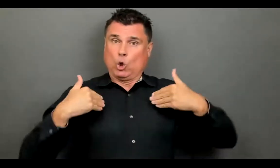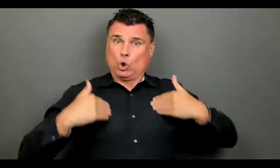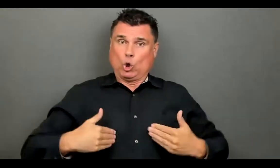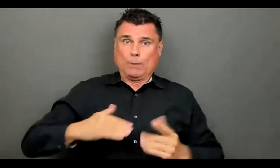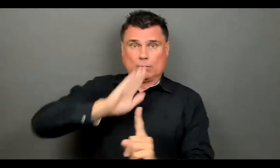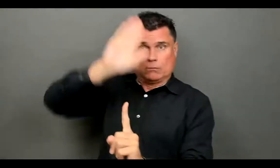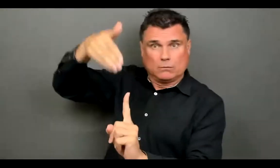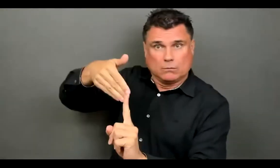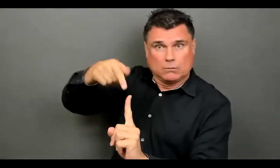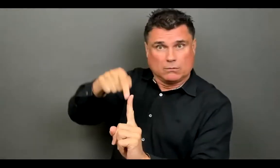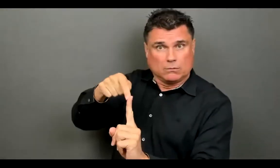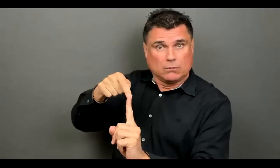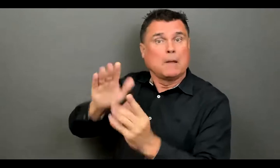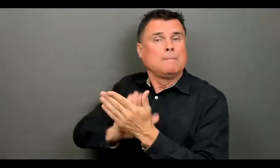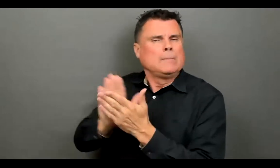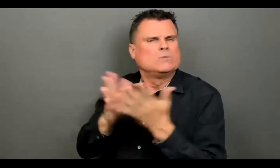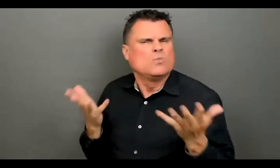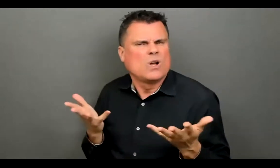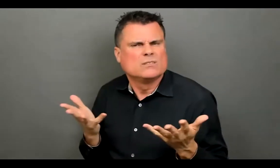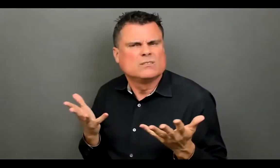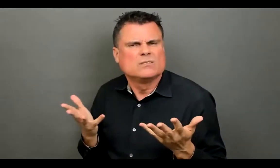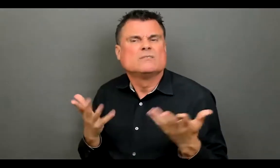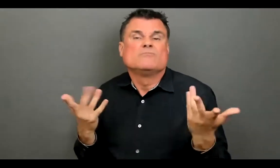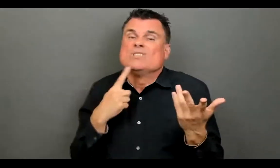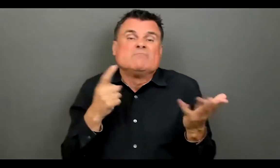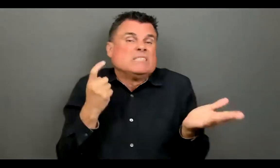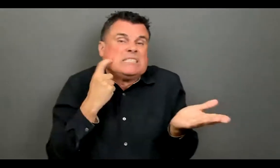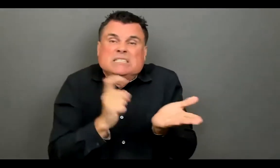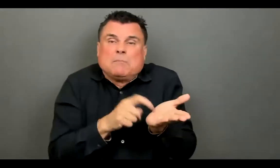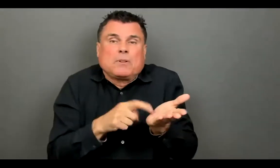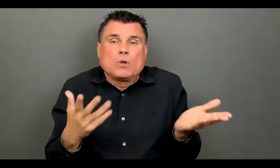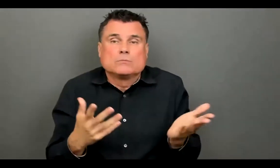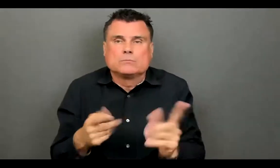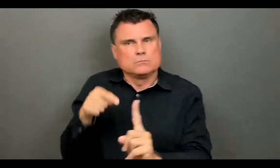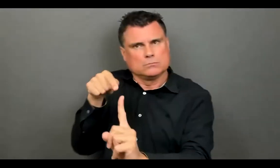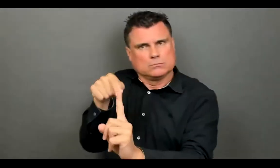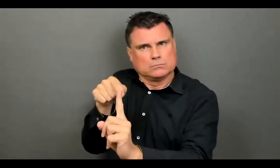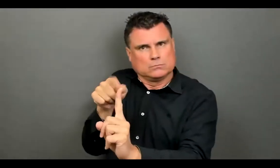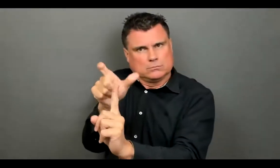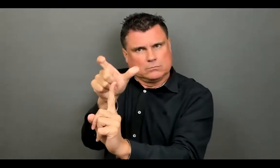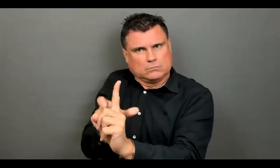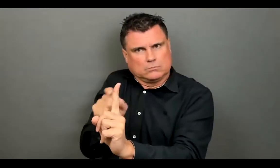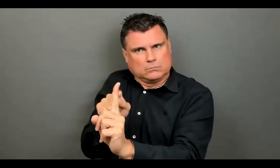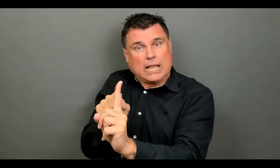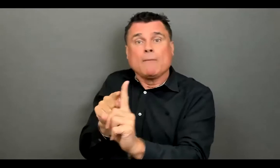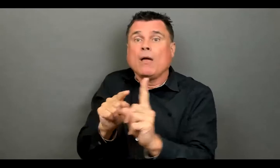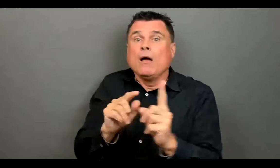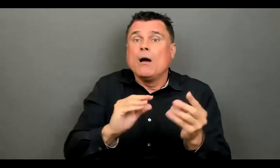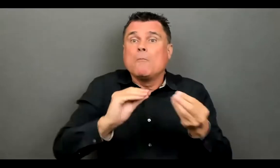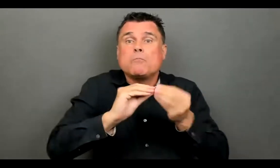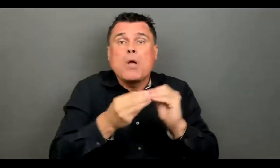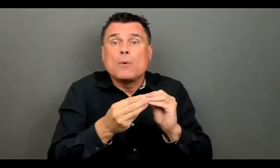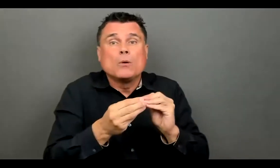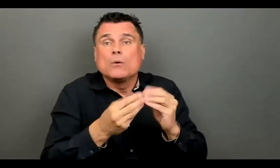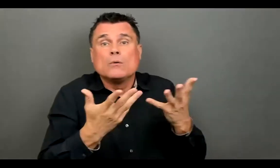problem solving. And the premise is really simple, in that people closest to the problem have a lot of contextual intelligence and knowledge. And